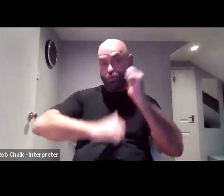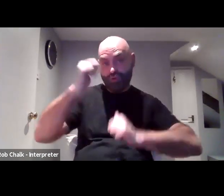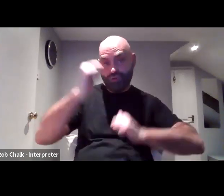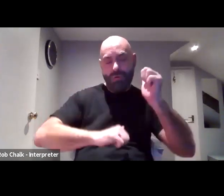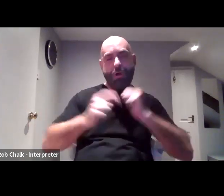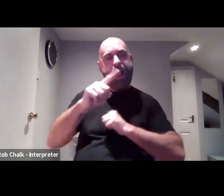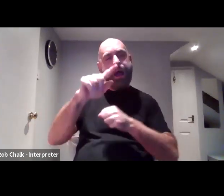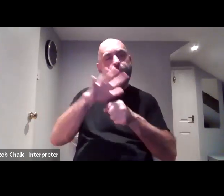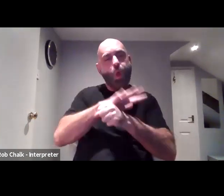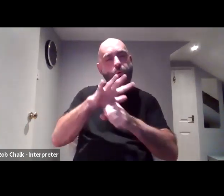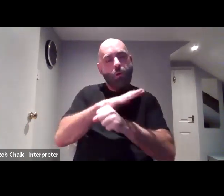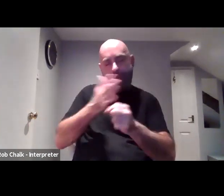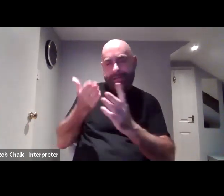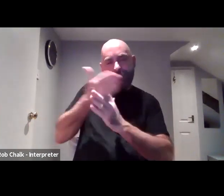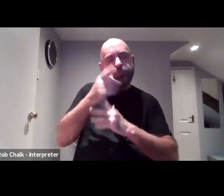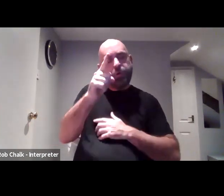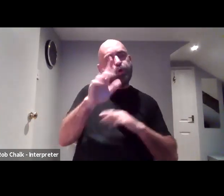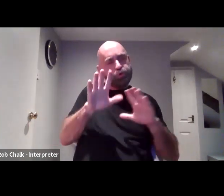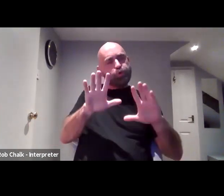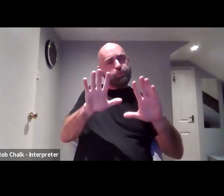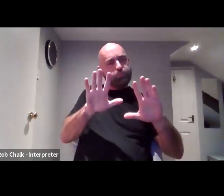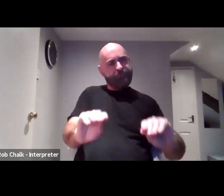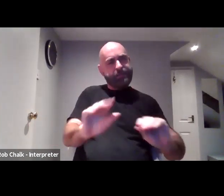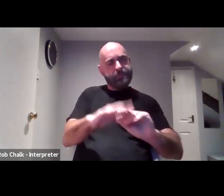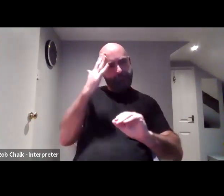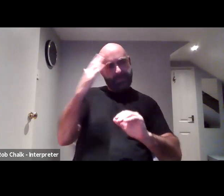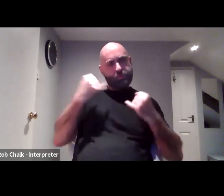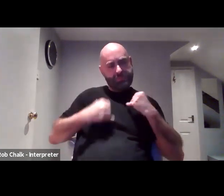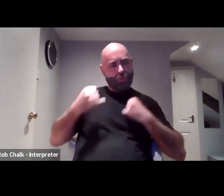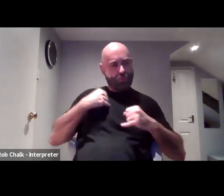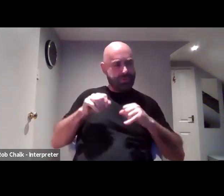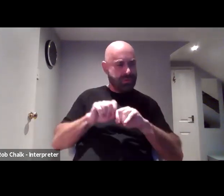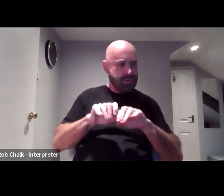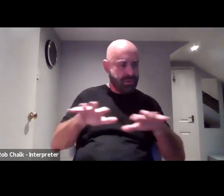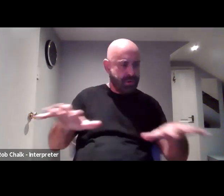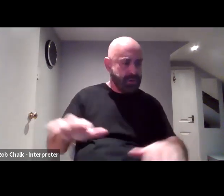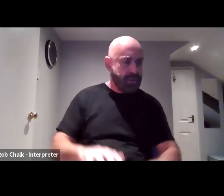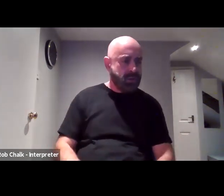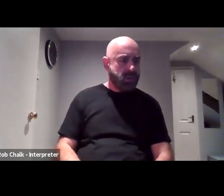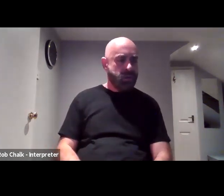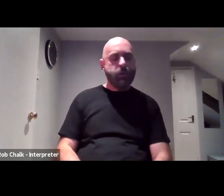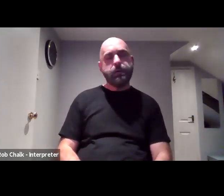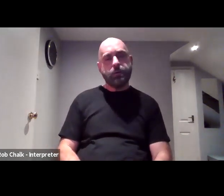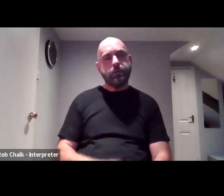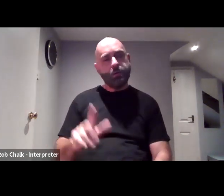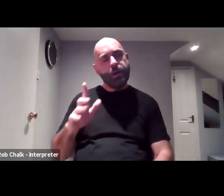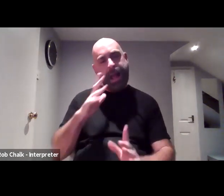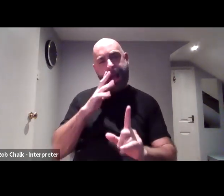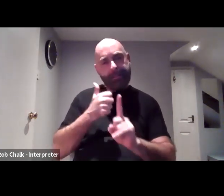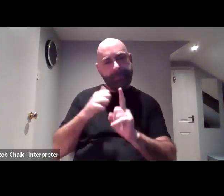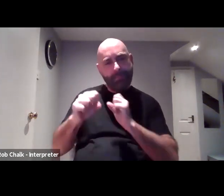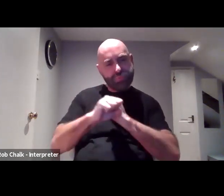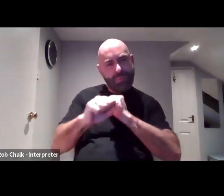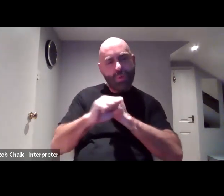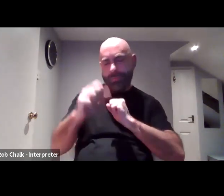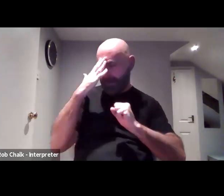and local interventions to prevent mental disorders and to promote mental health in the